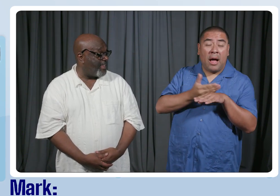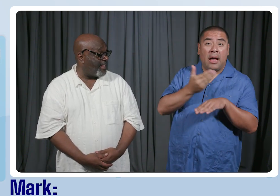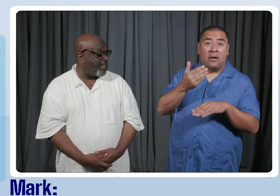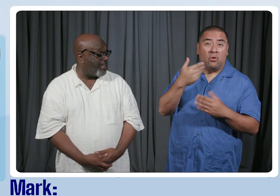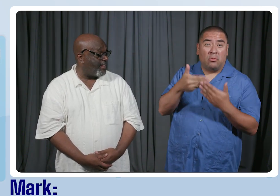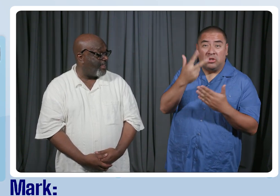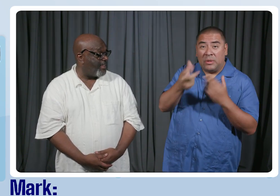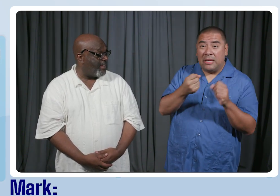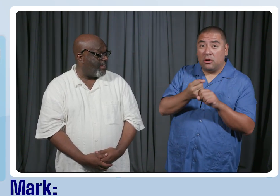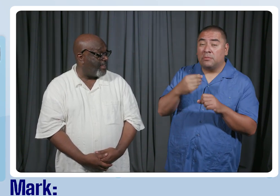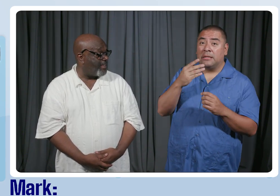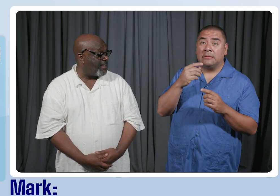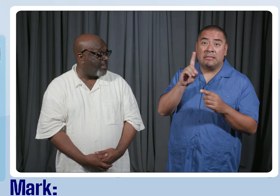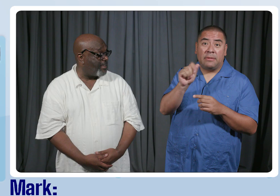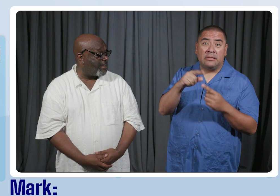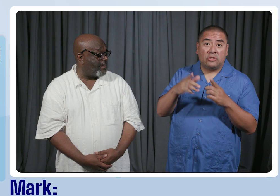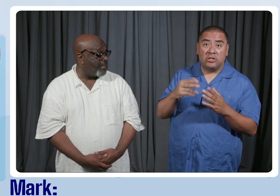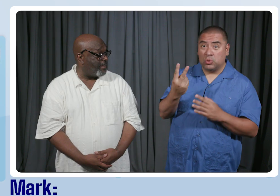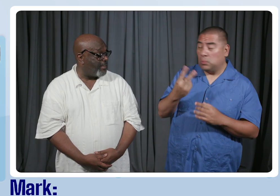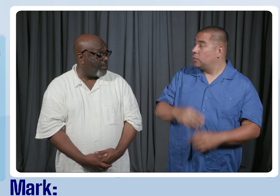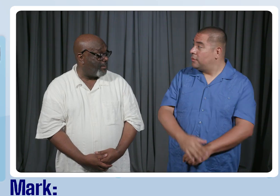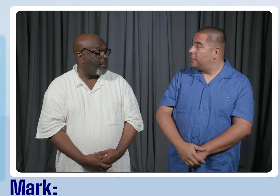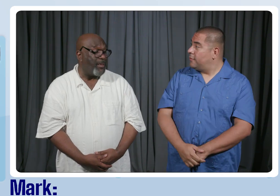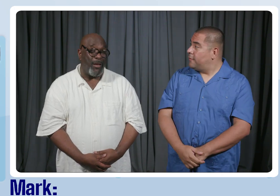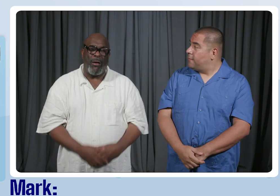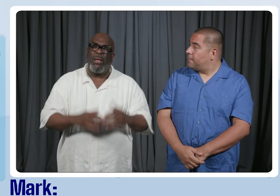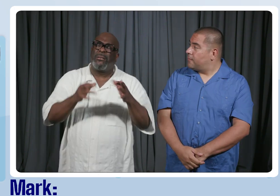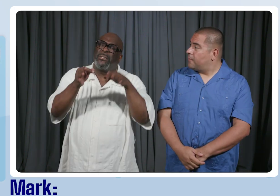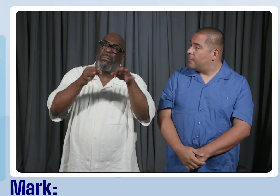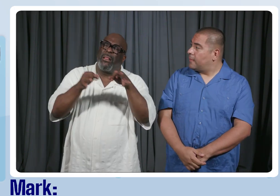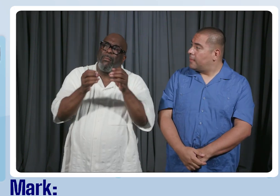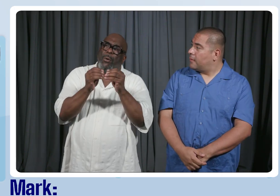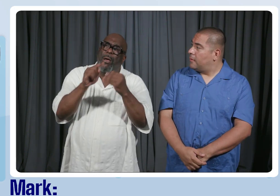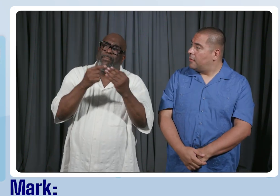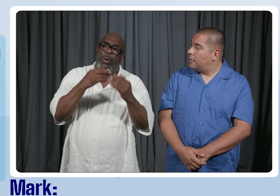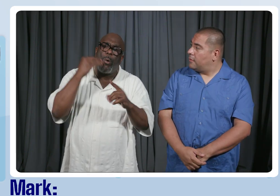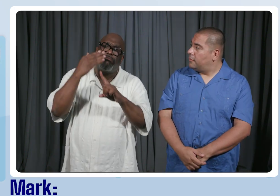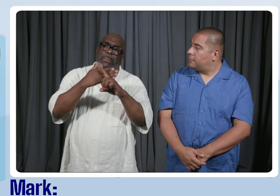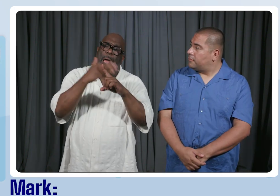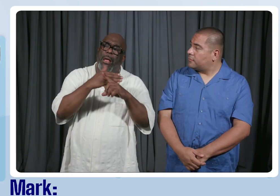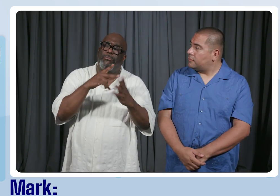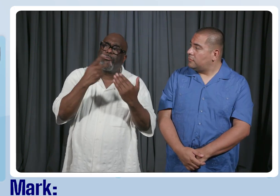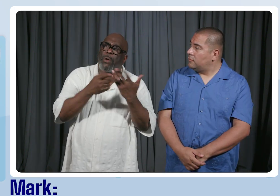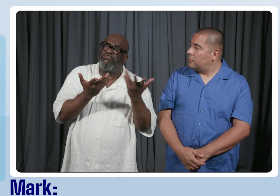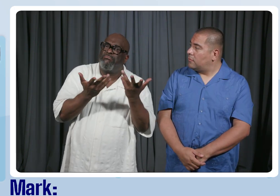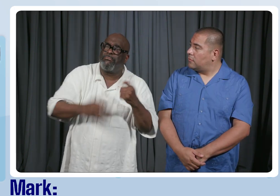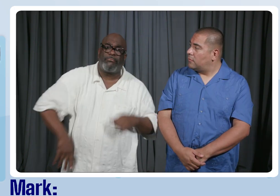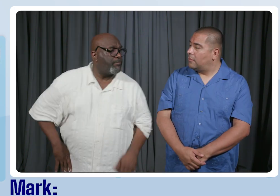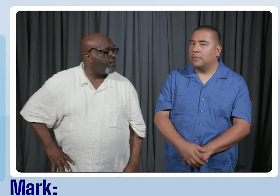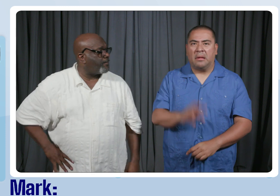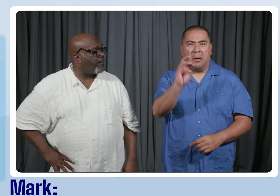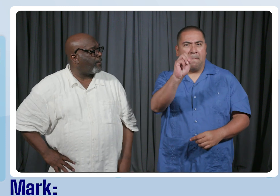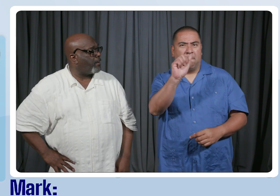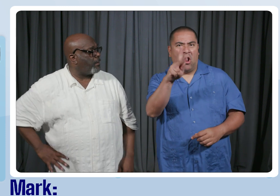too. Great. And what is HomeMod? Can you tell us a little bit about the program? Sure. HomeMod is